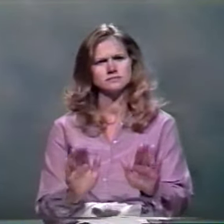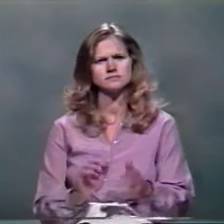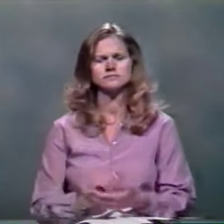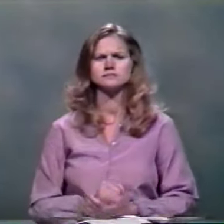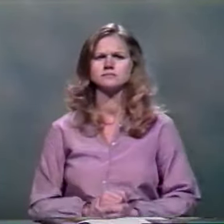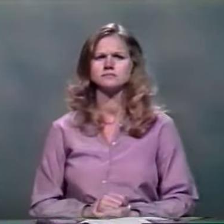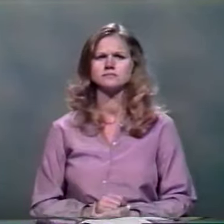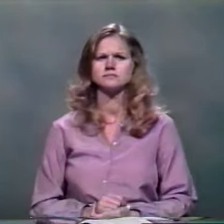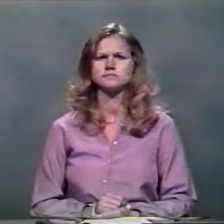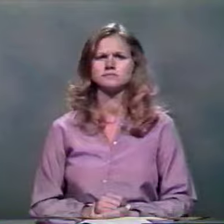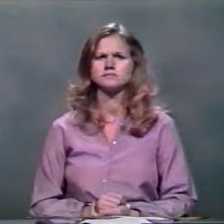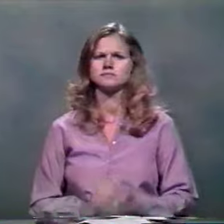Calm down.